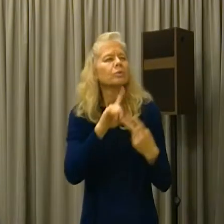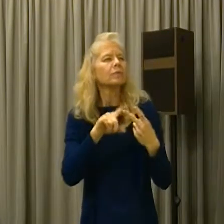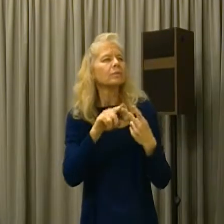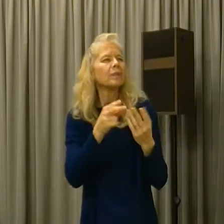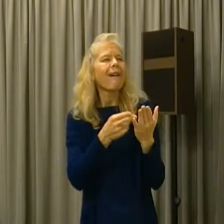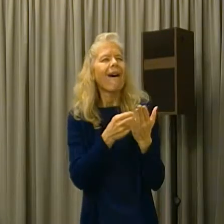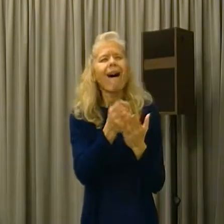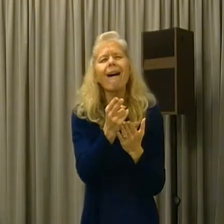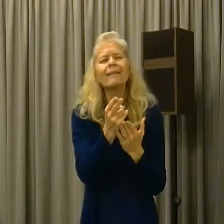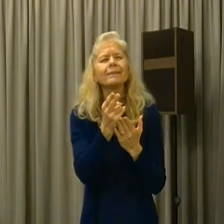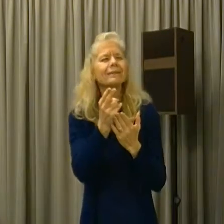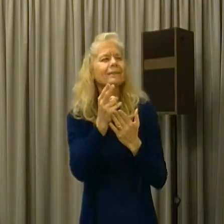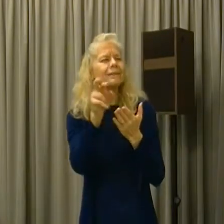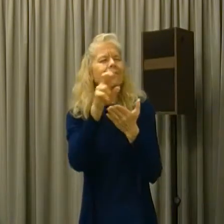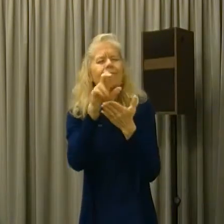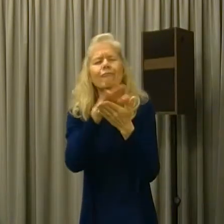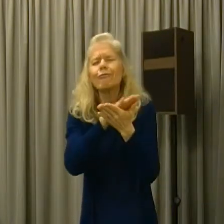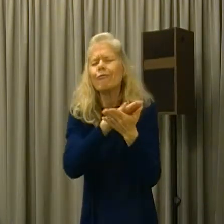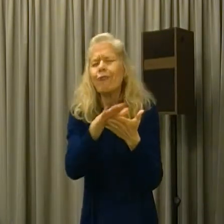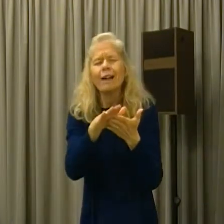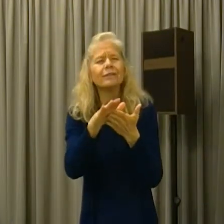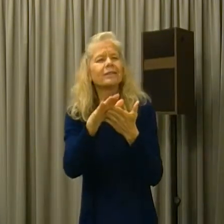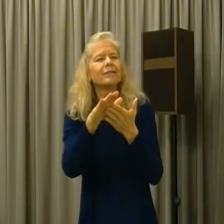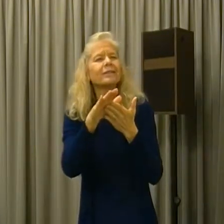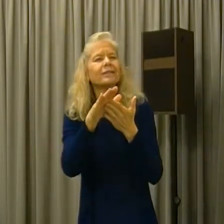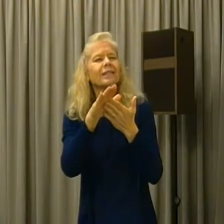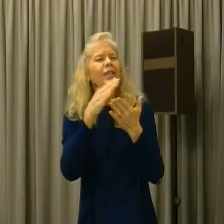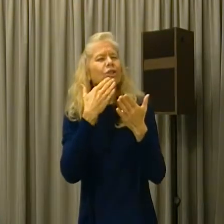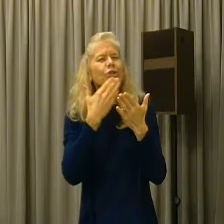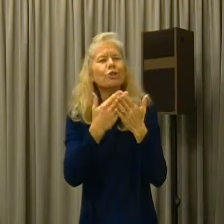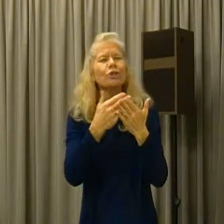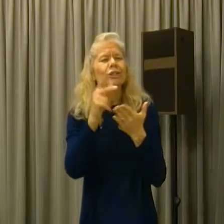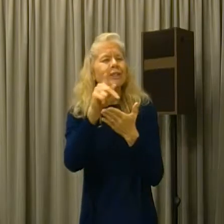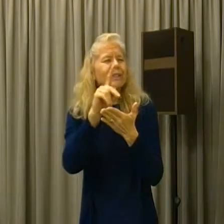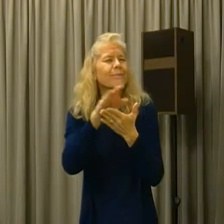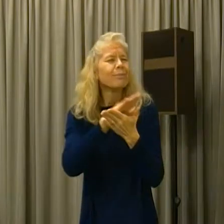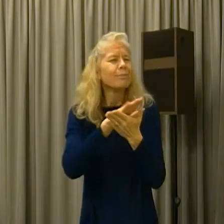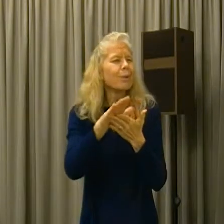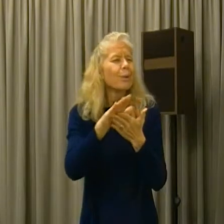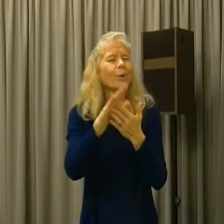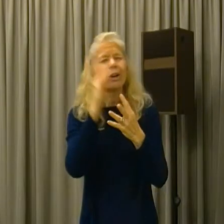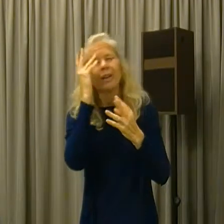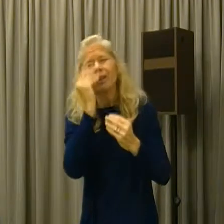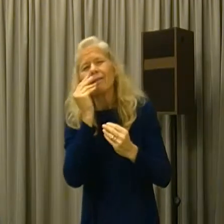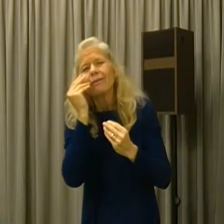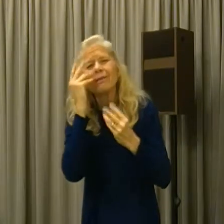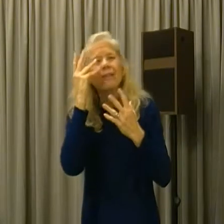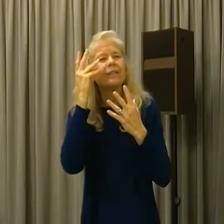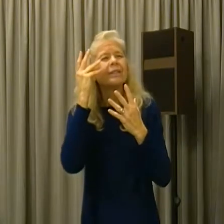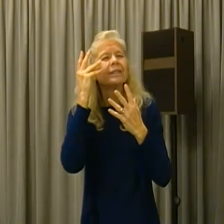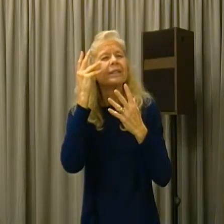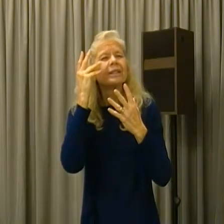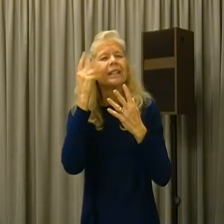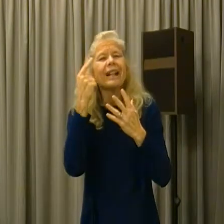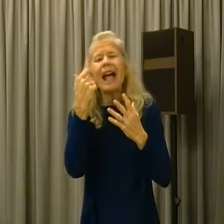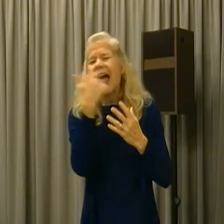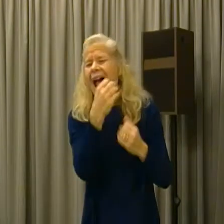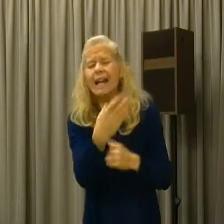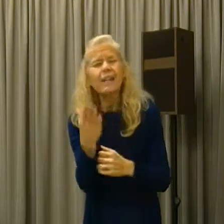praise, think on these things. Think on these things. See, our thoughts need to be captured. We realize